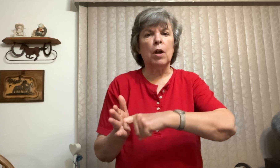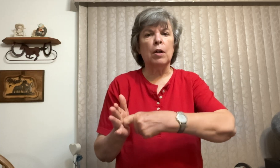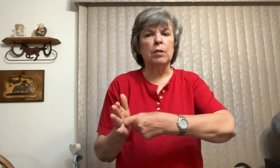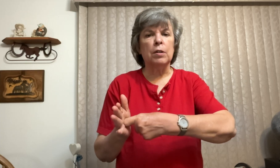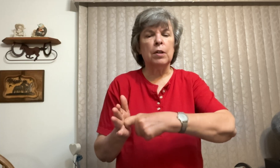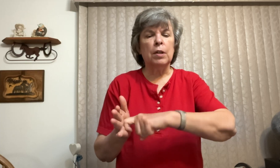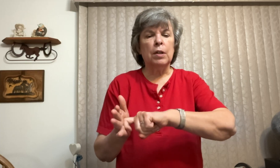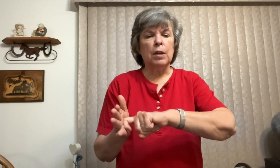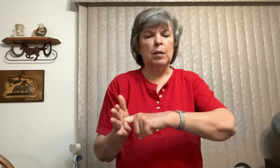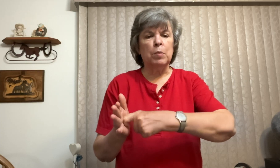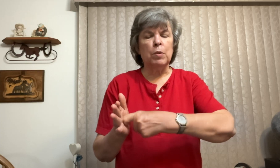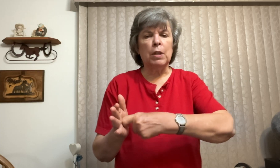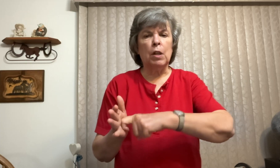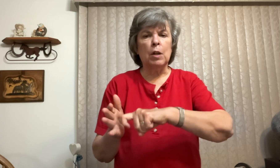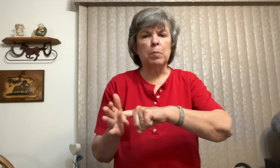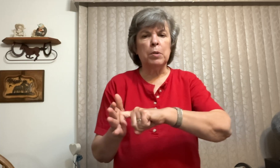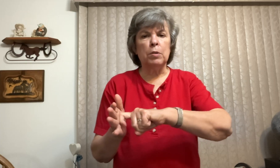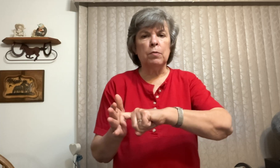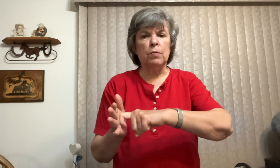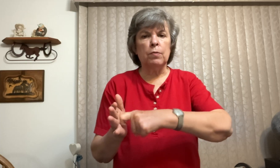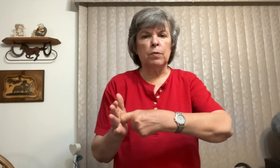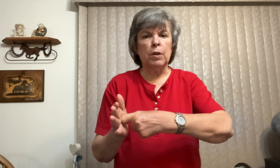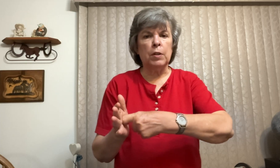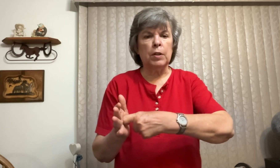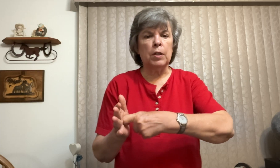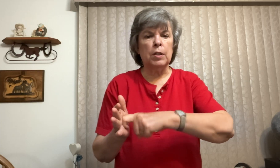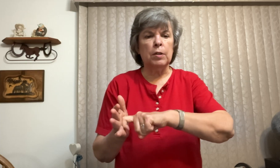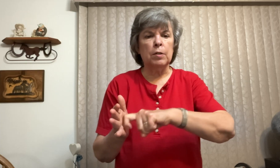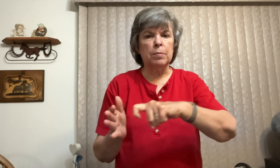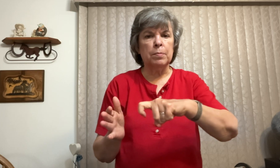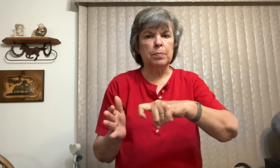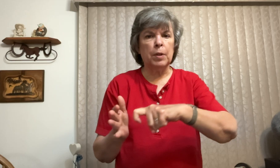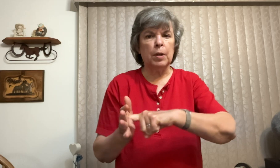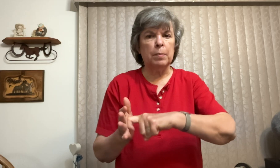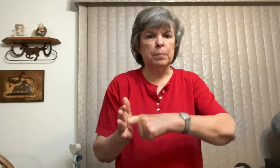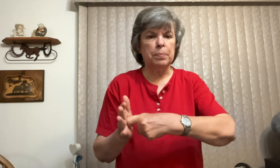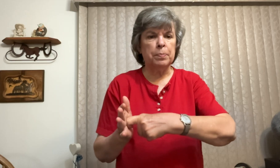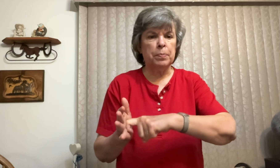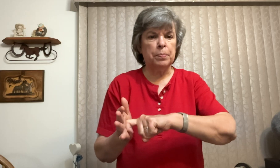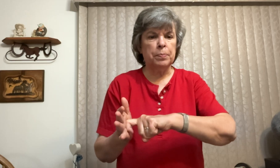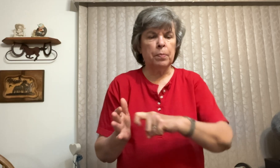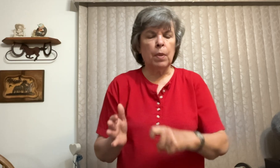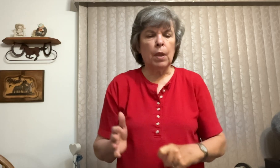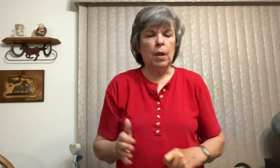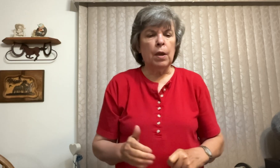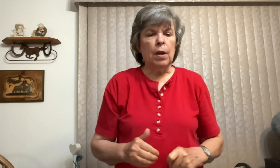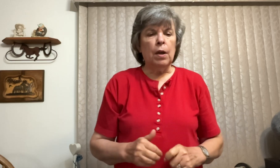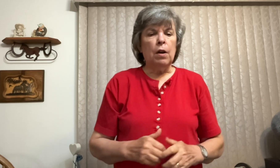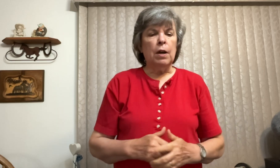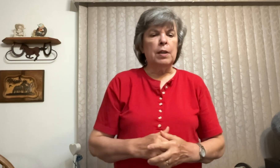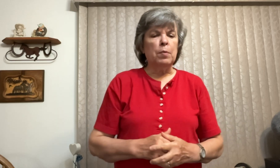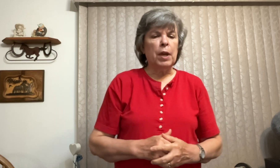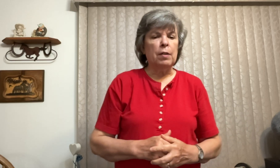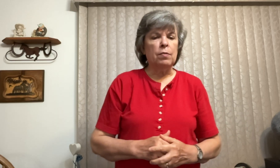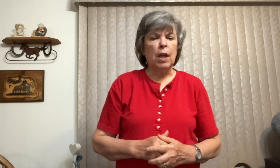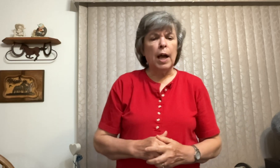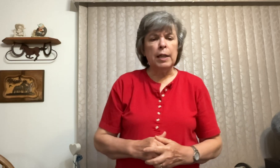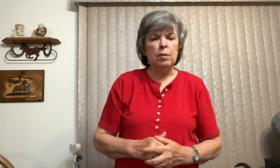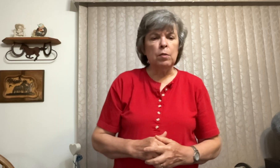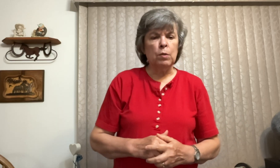lock or unlock, but you've got the key there. Okay. All right, then we have lion,